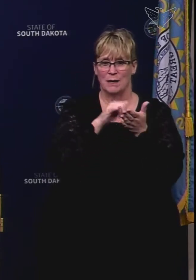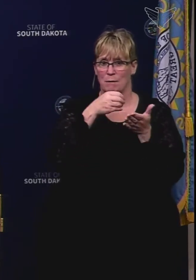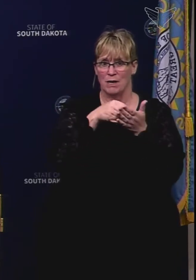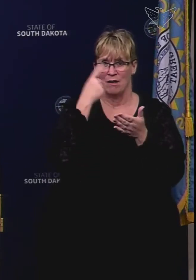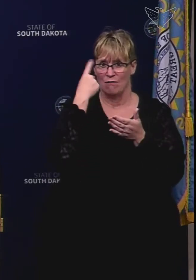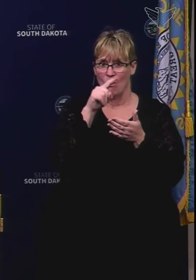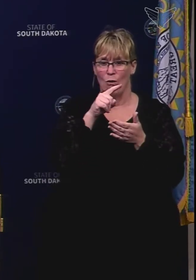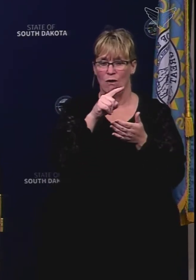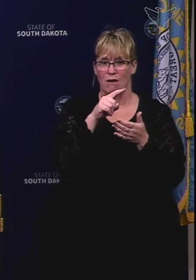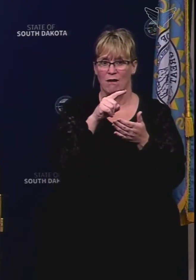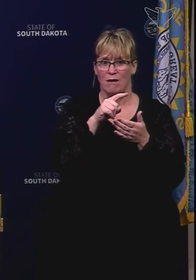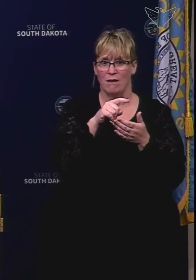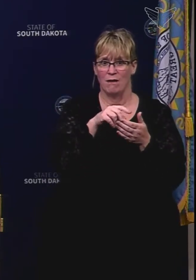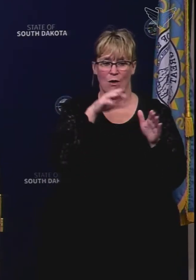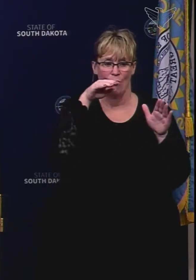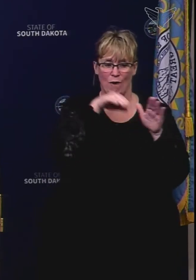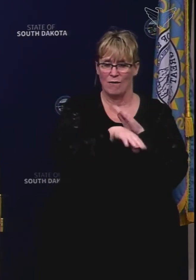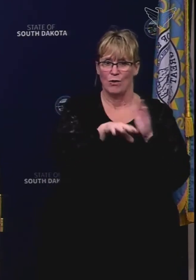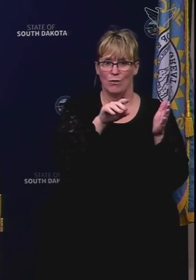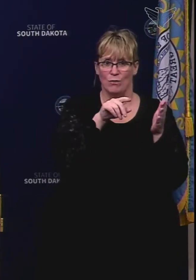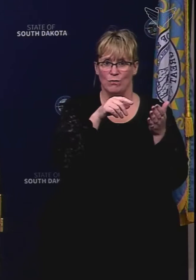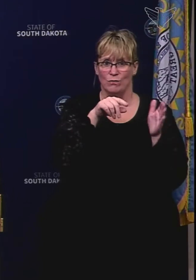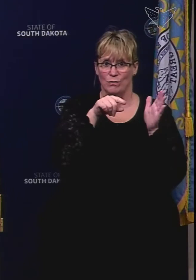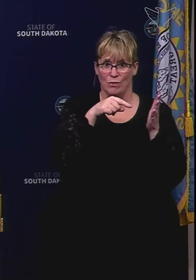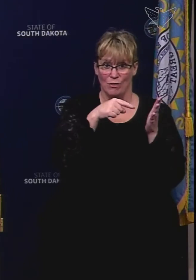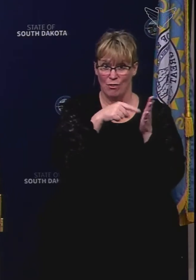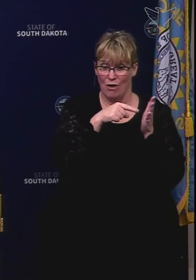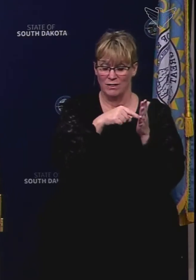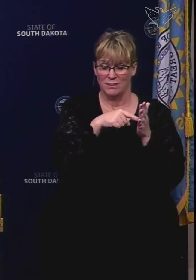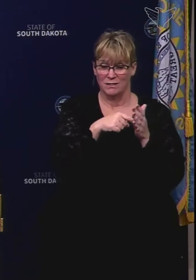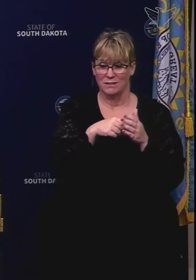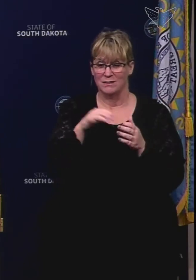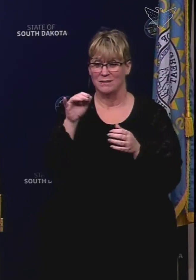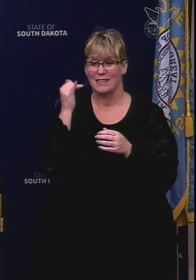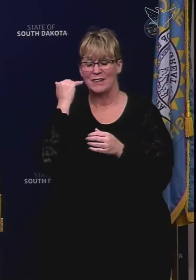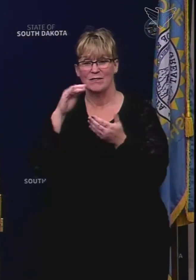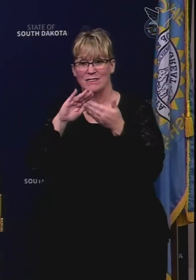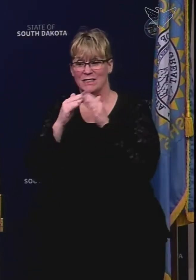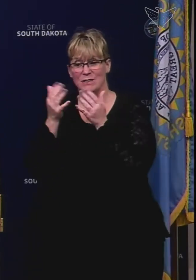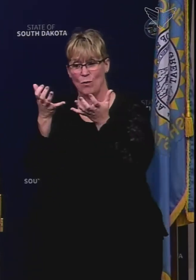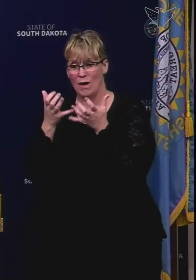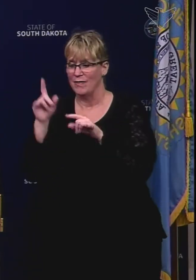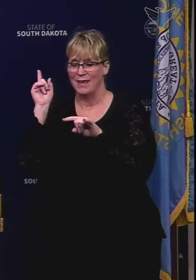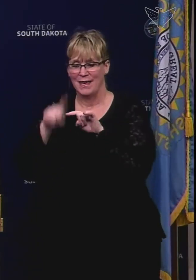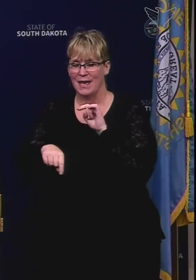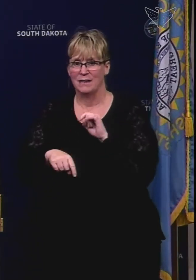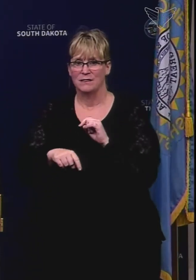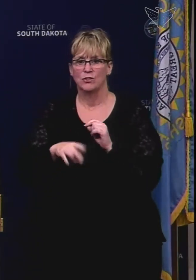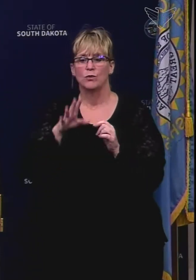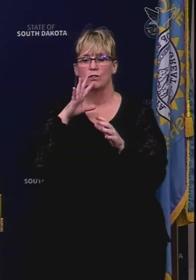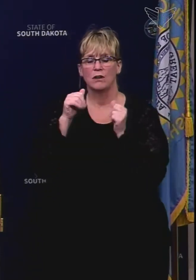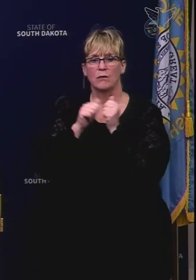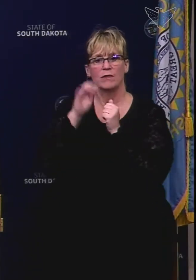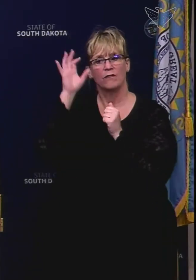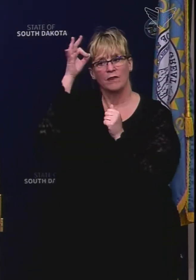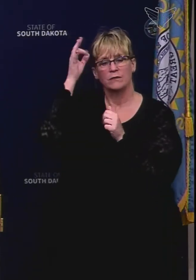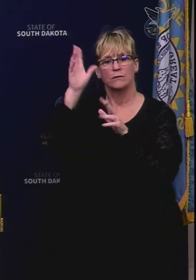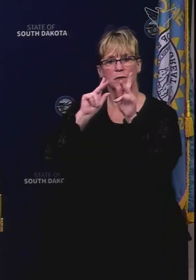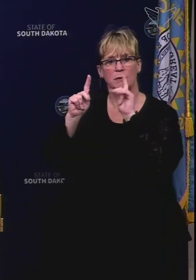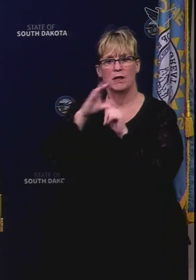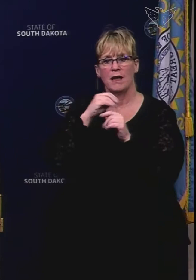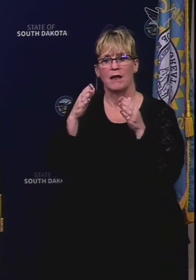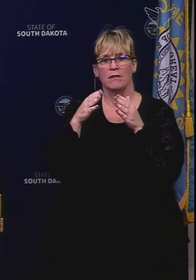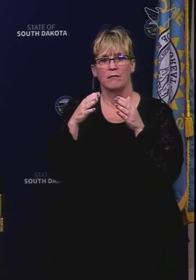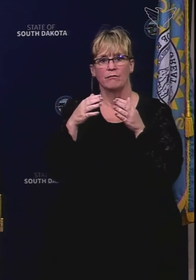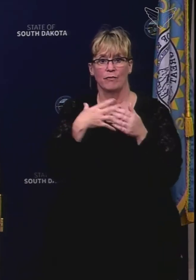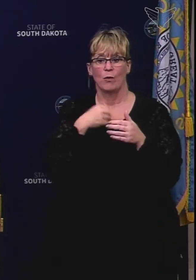means cities that would like to do that as well can't. And so we're continuing to talk to our federal delegation and the White